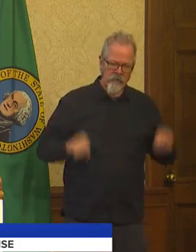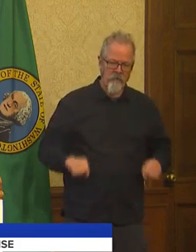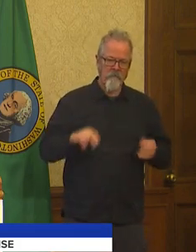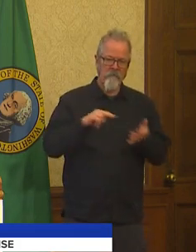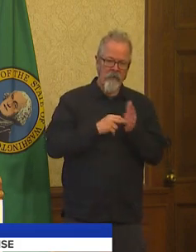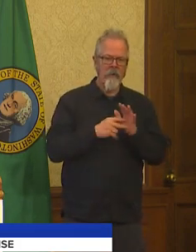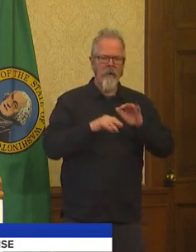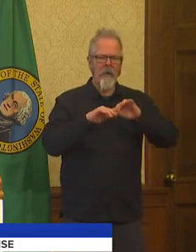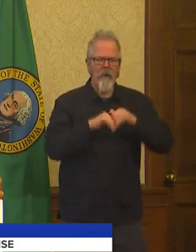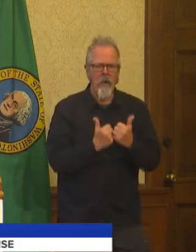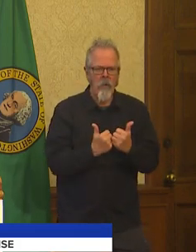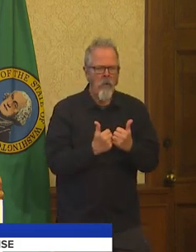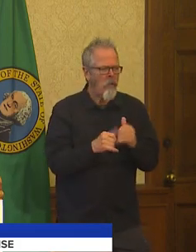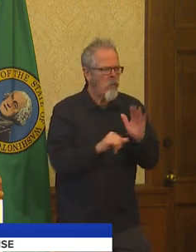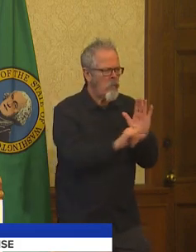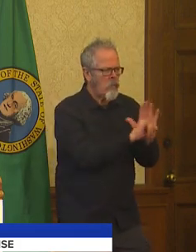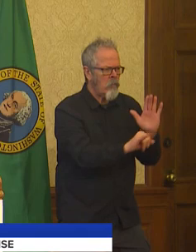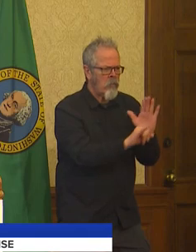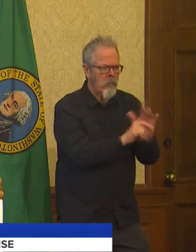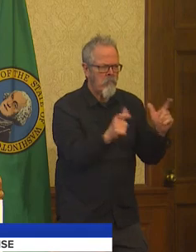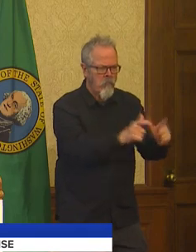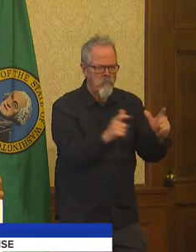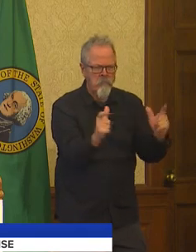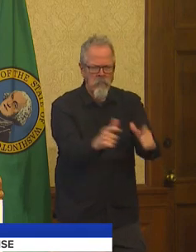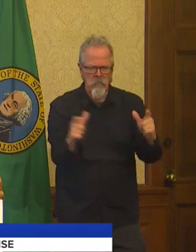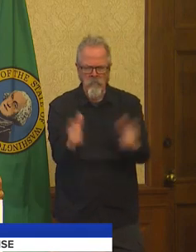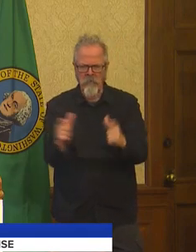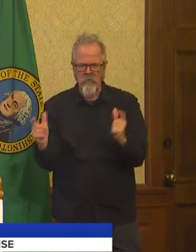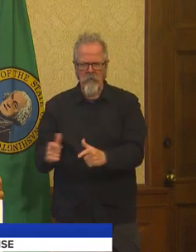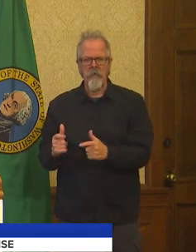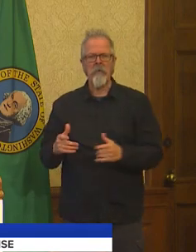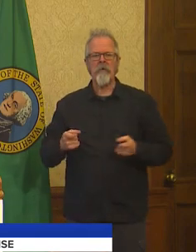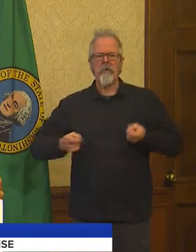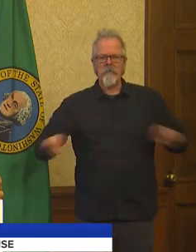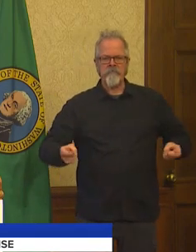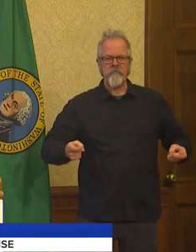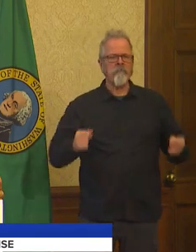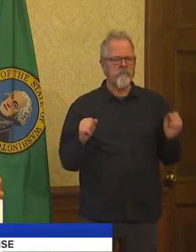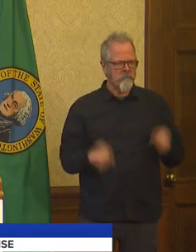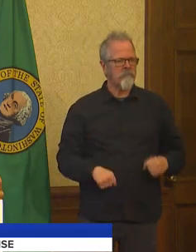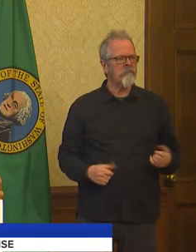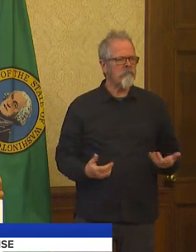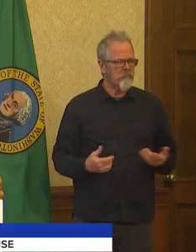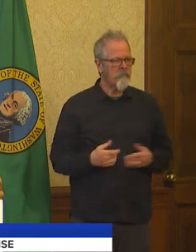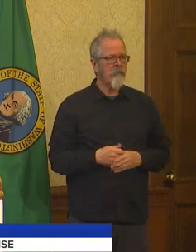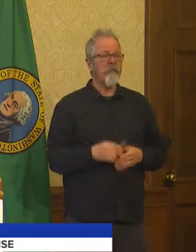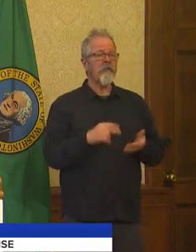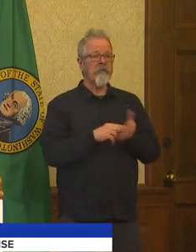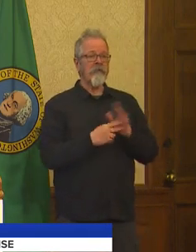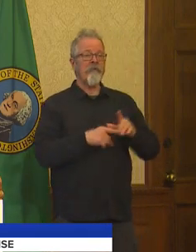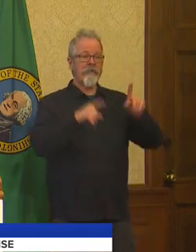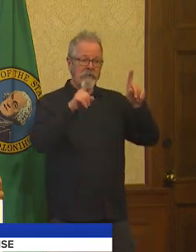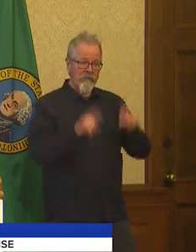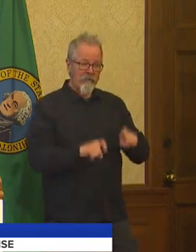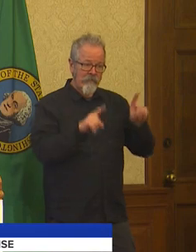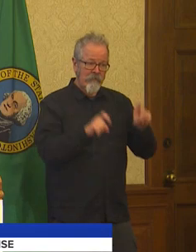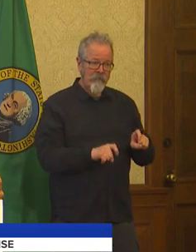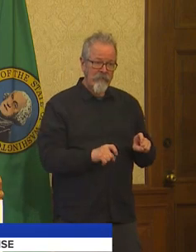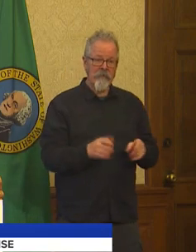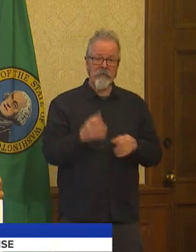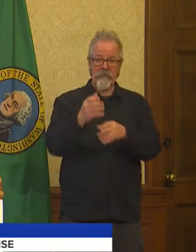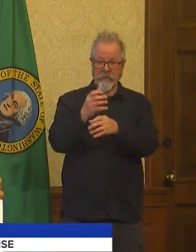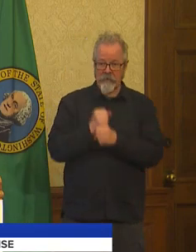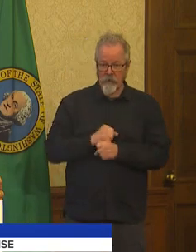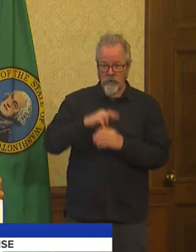rapidly, get them the results, reach an agreement with them about how they are going to isolate themselves and how they're going to isolate